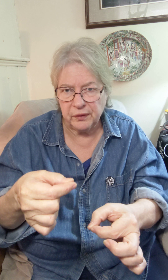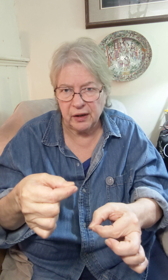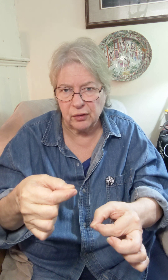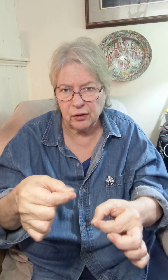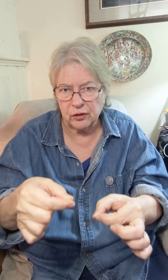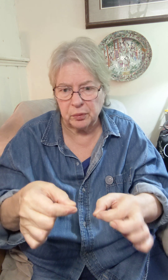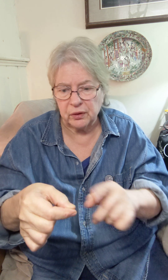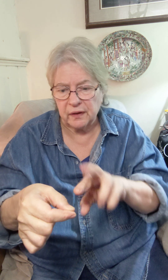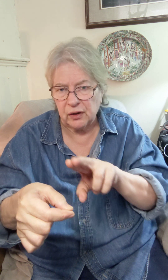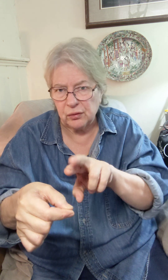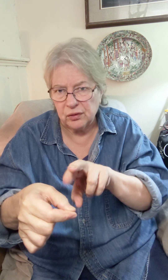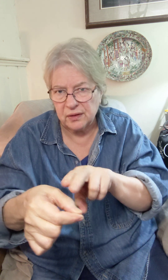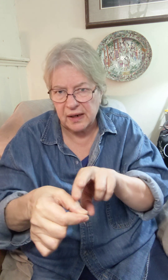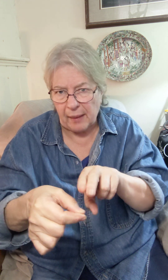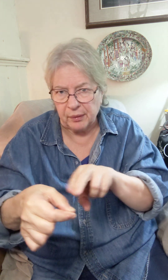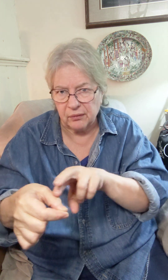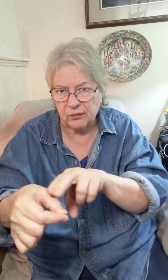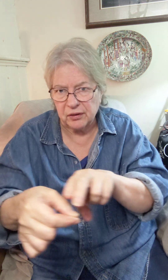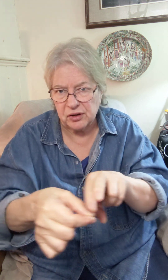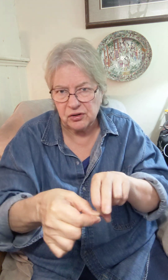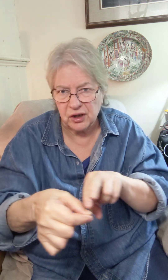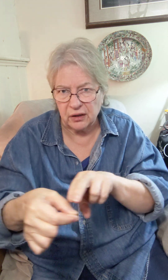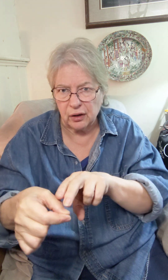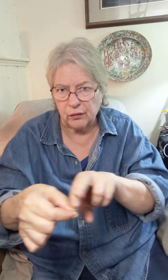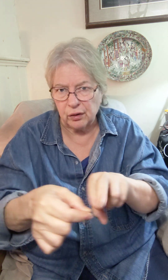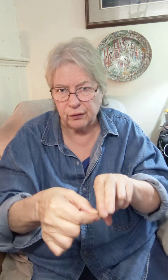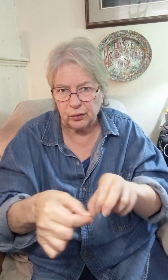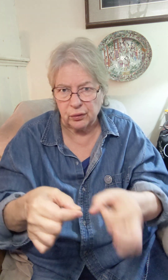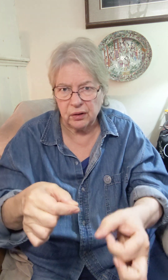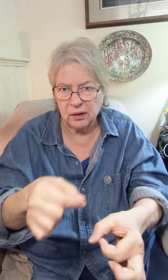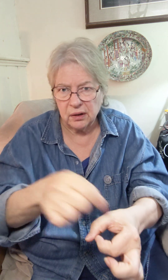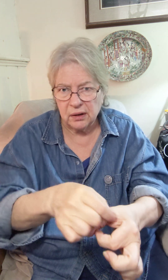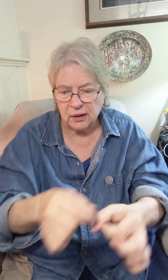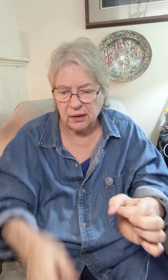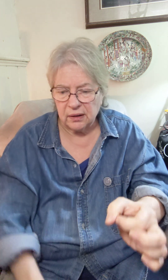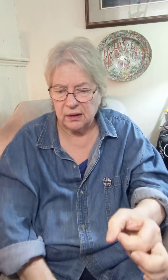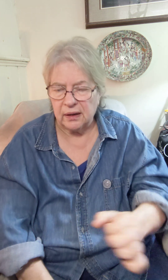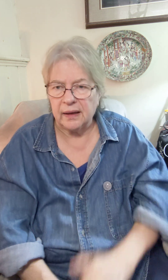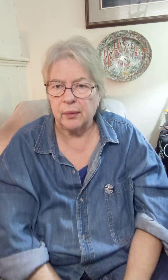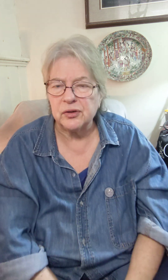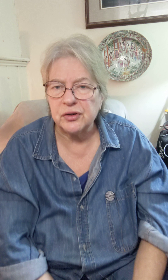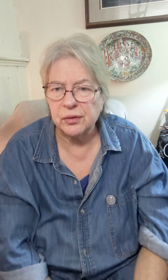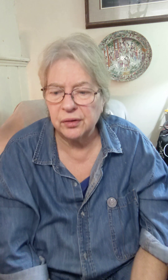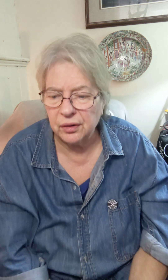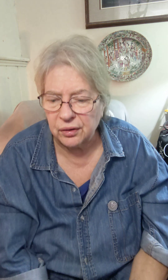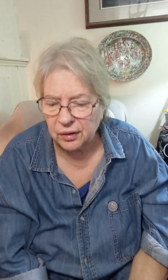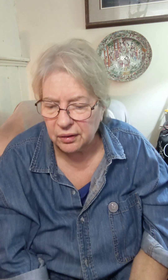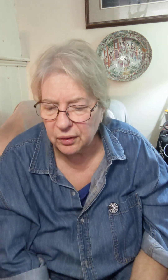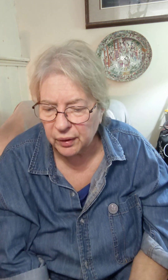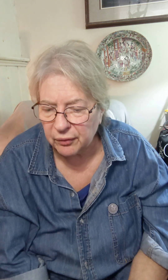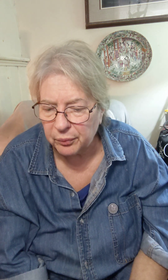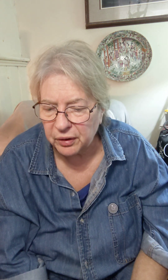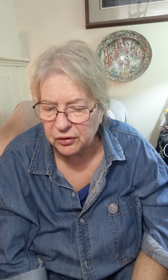take your little spoon and then you'd tap it very gently over your food, and that was your the way of putting salt